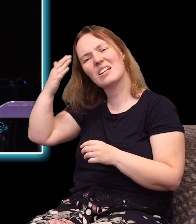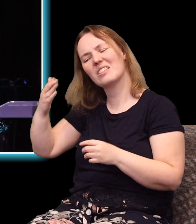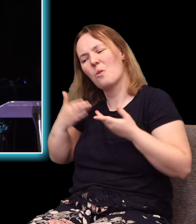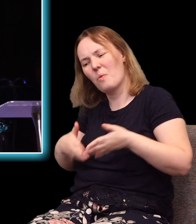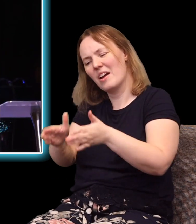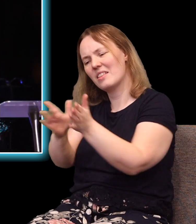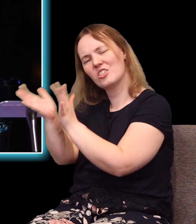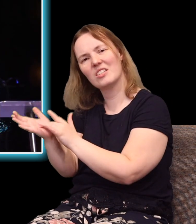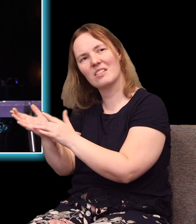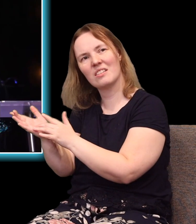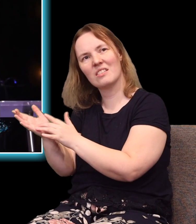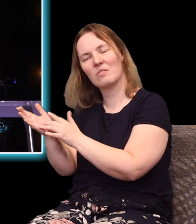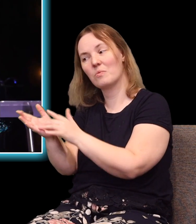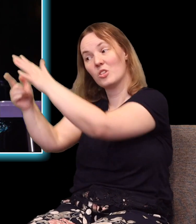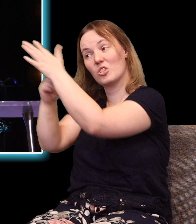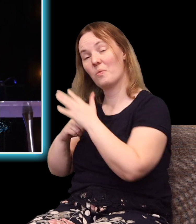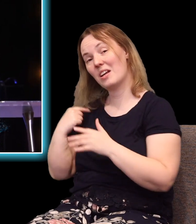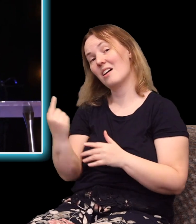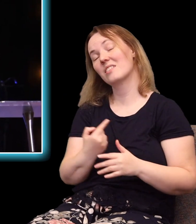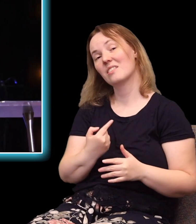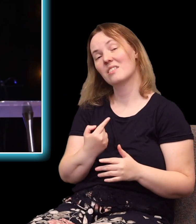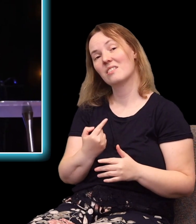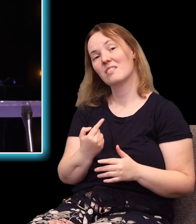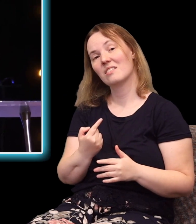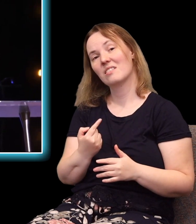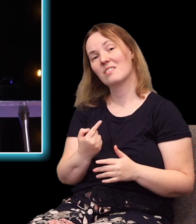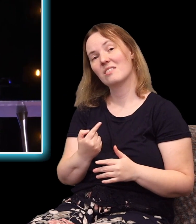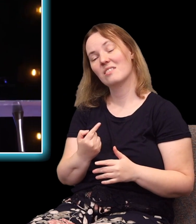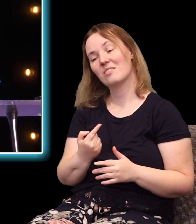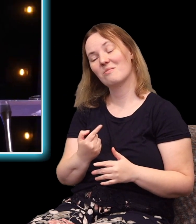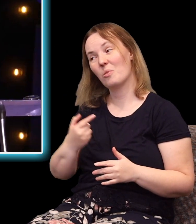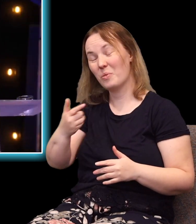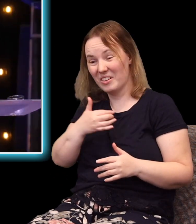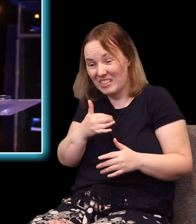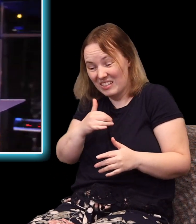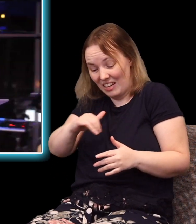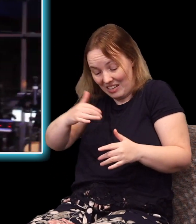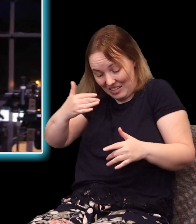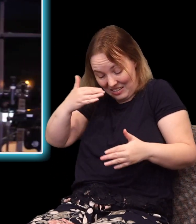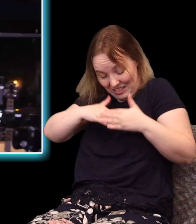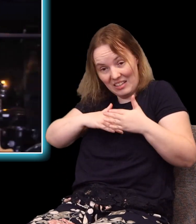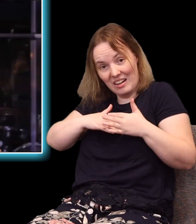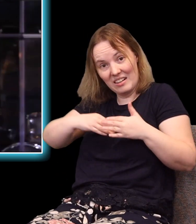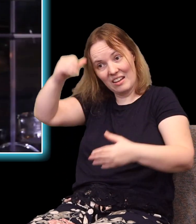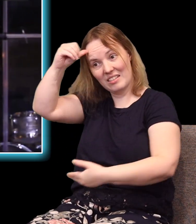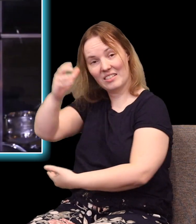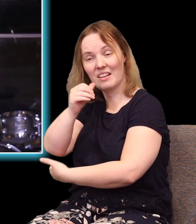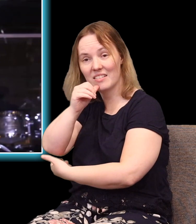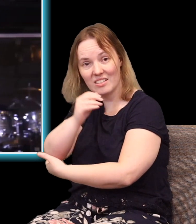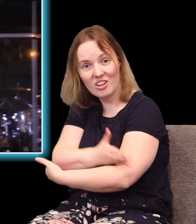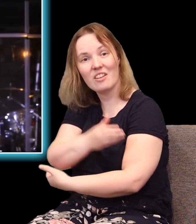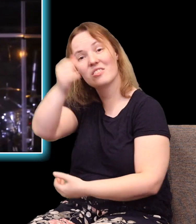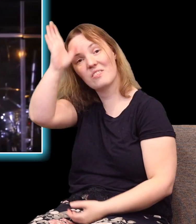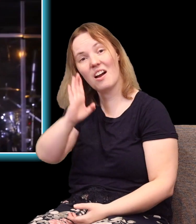really is a way that Jesus was also showing to us what we are like inside as sons